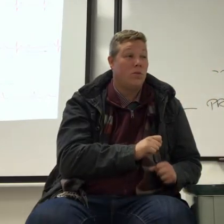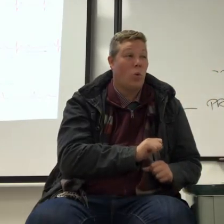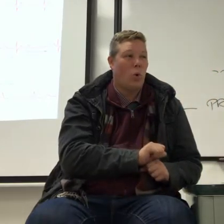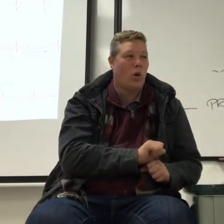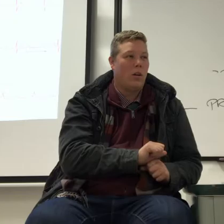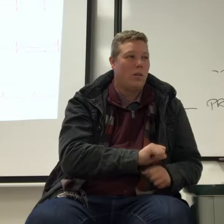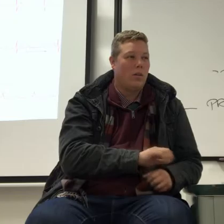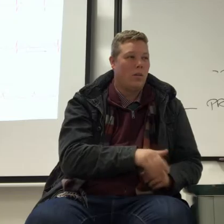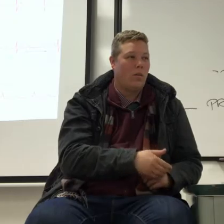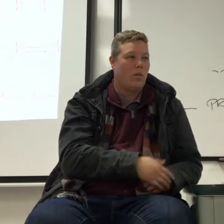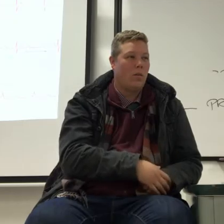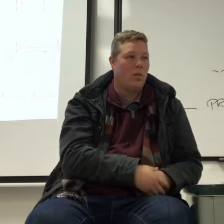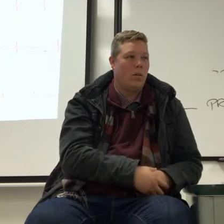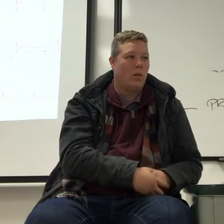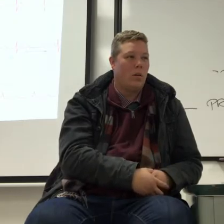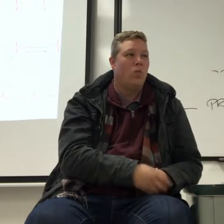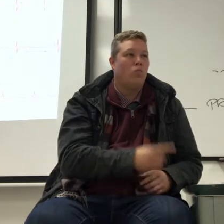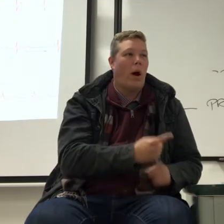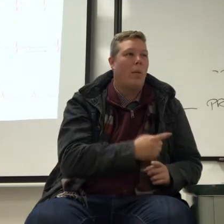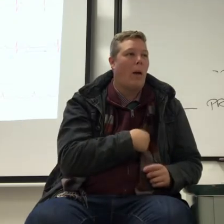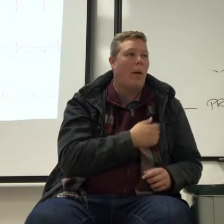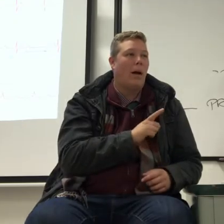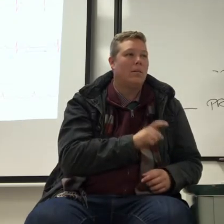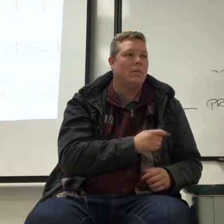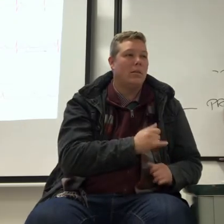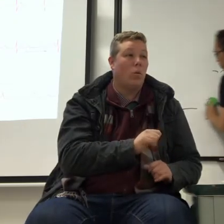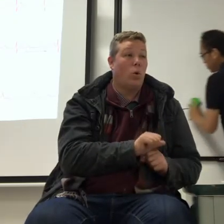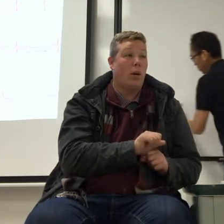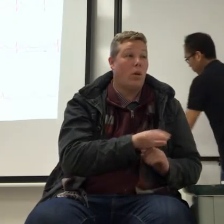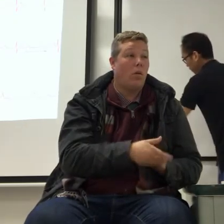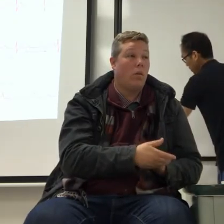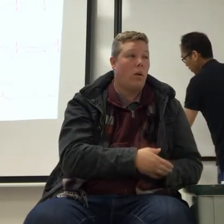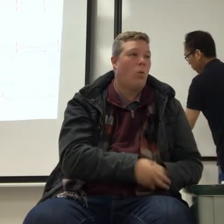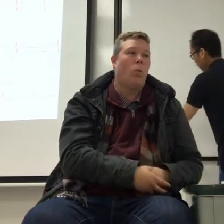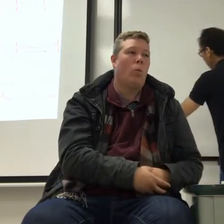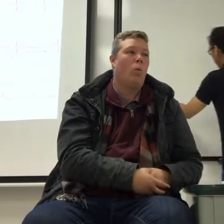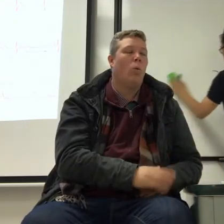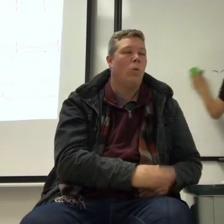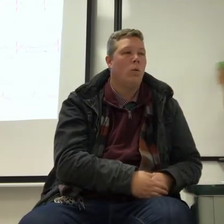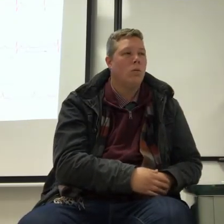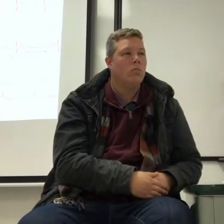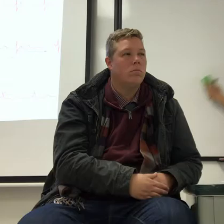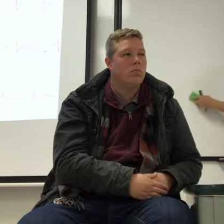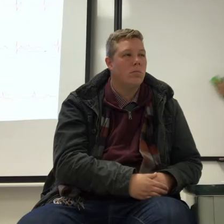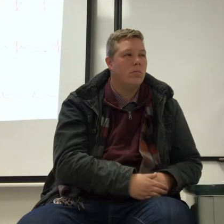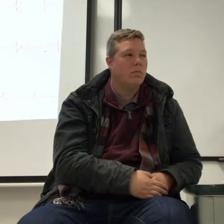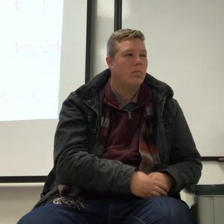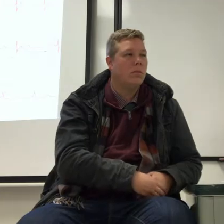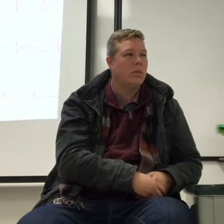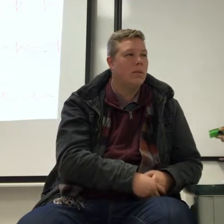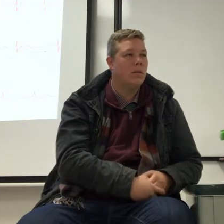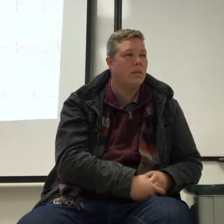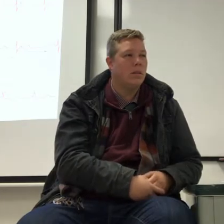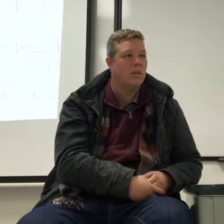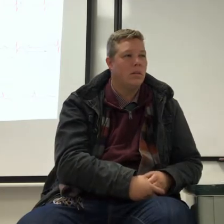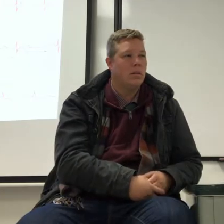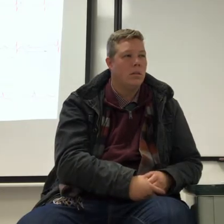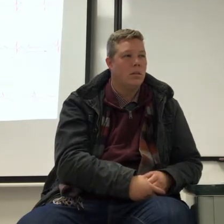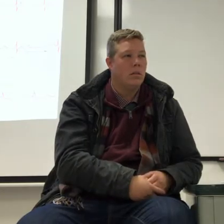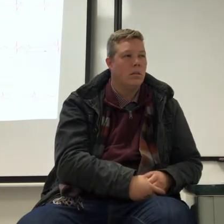So if I show you an ECG trace from any block, one, two, or first, second, or third, you should be able to figure out this first, second, or